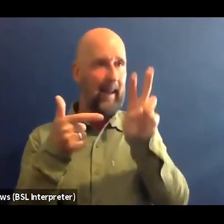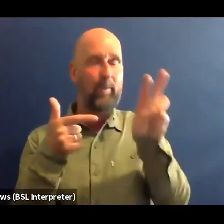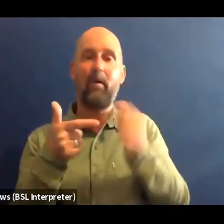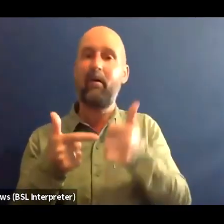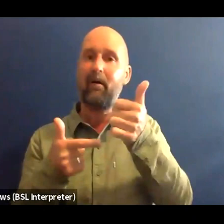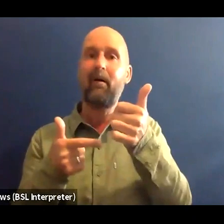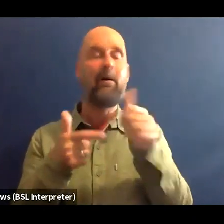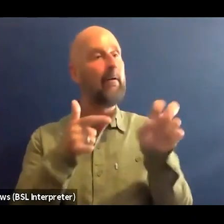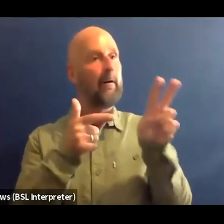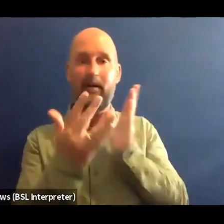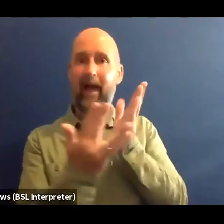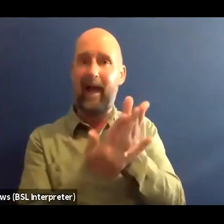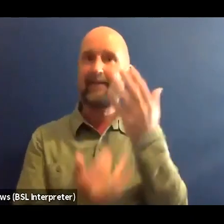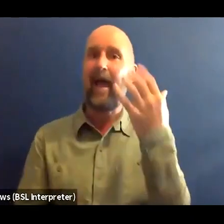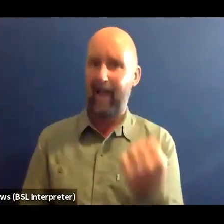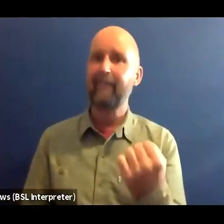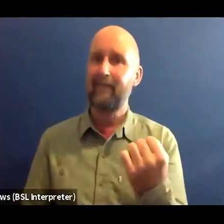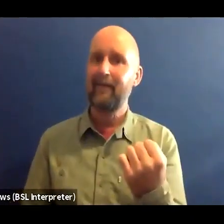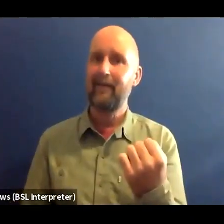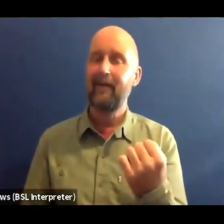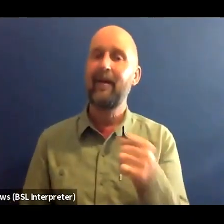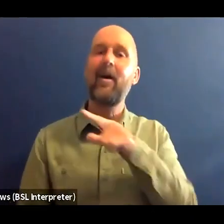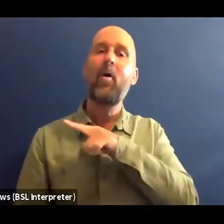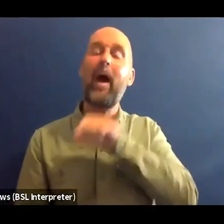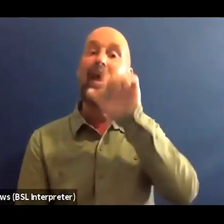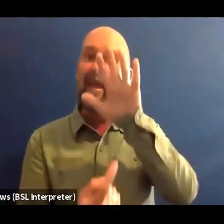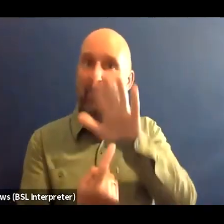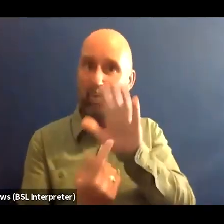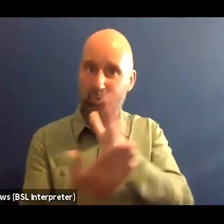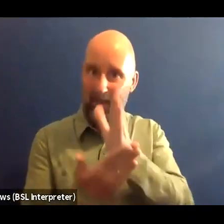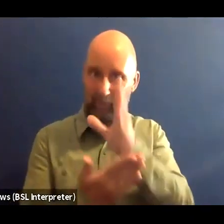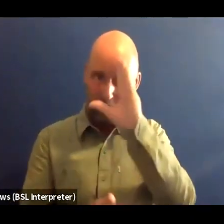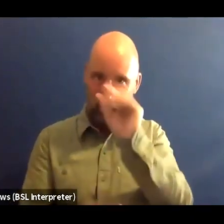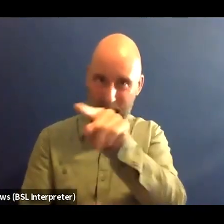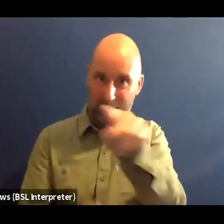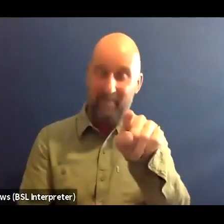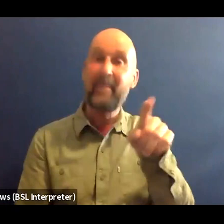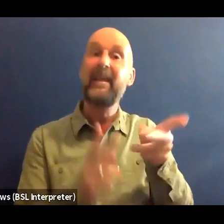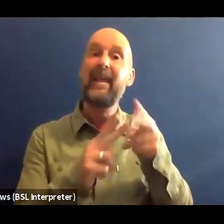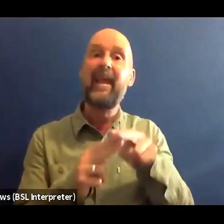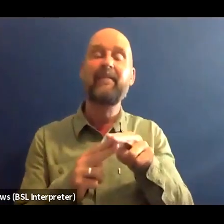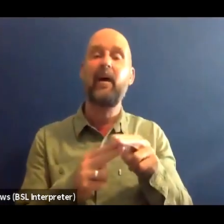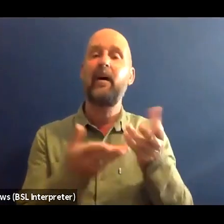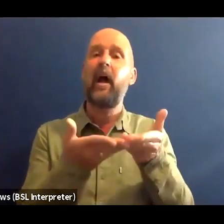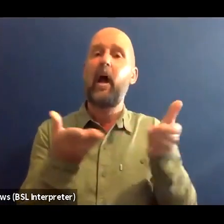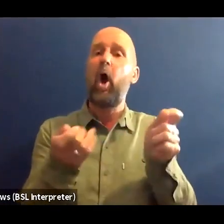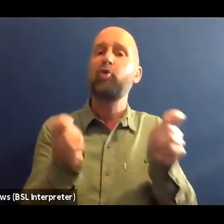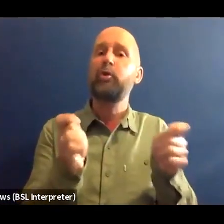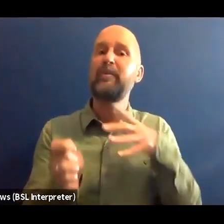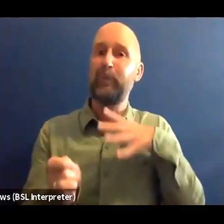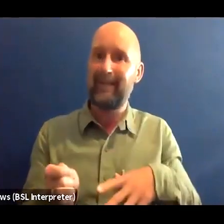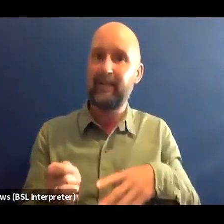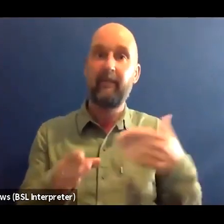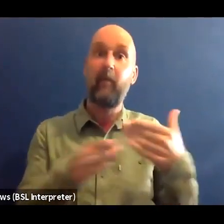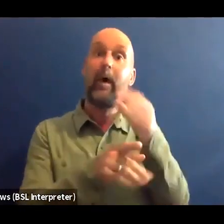meant I could access it. So yes, it's important to make sure that if you kind of have any adjustments at interview that you ask for